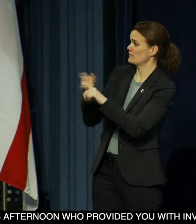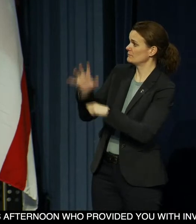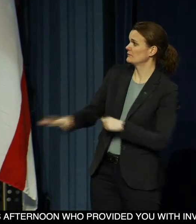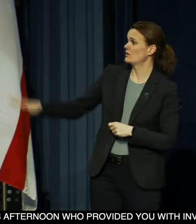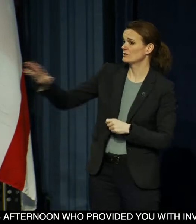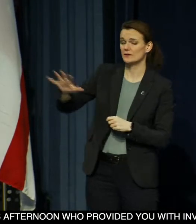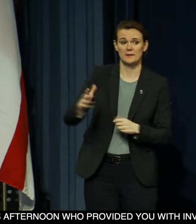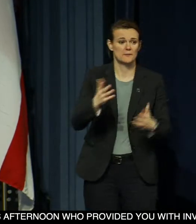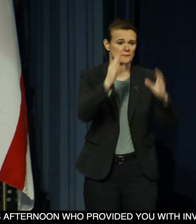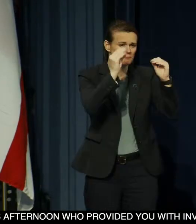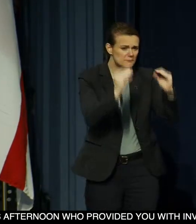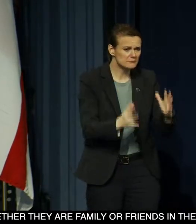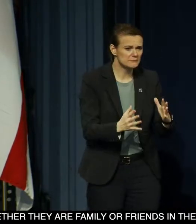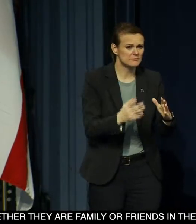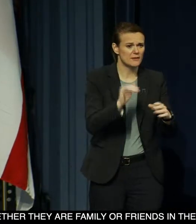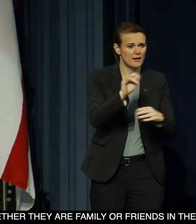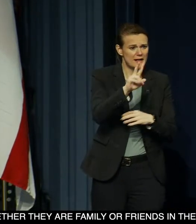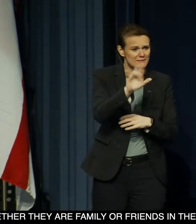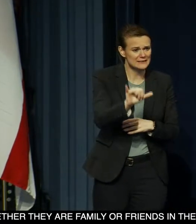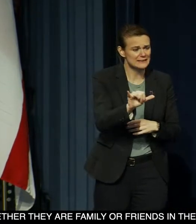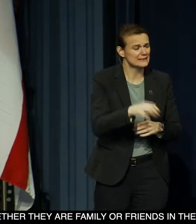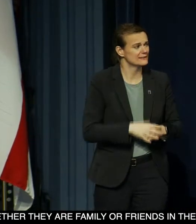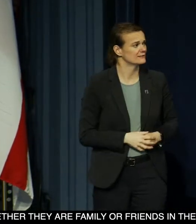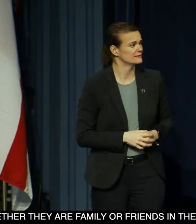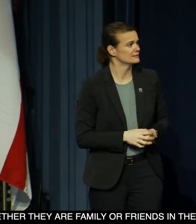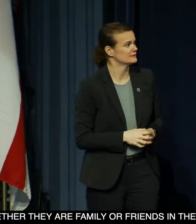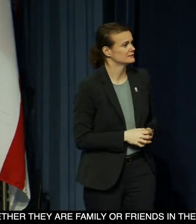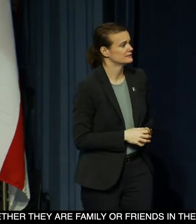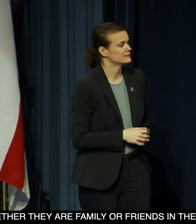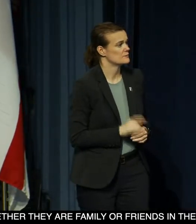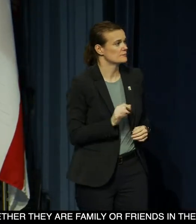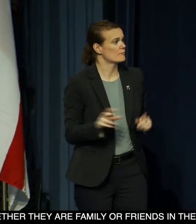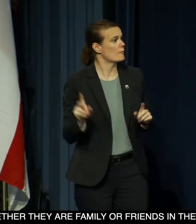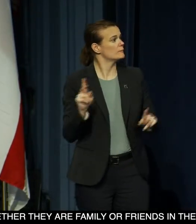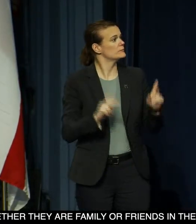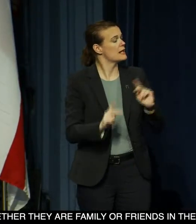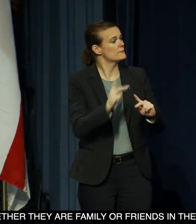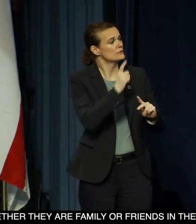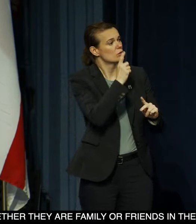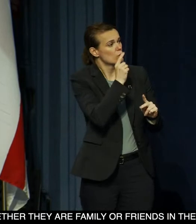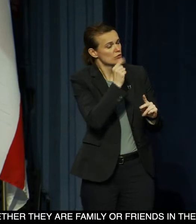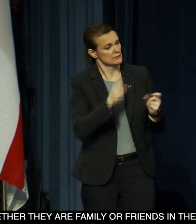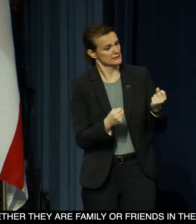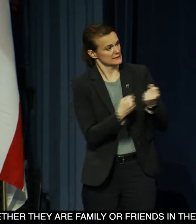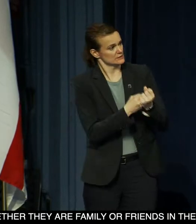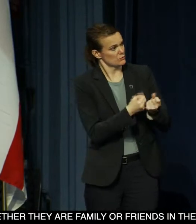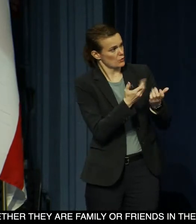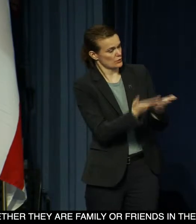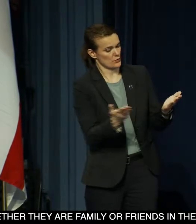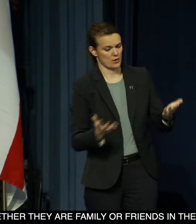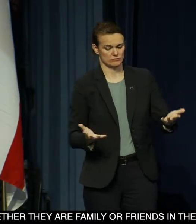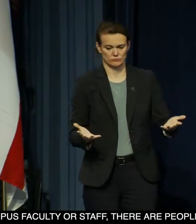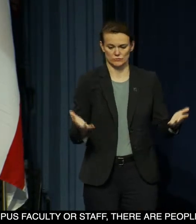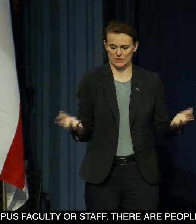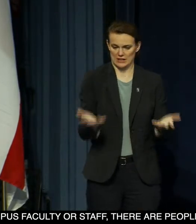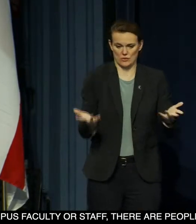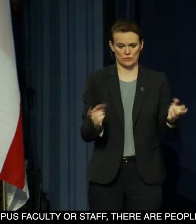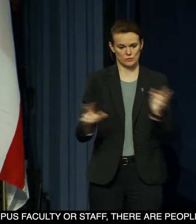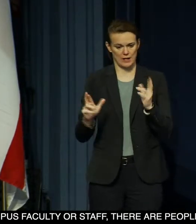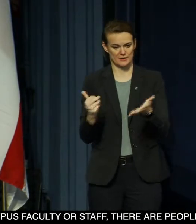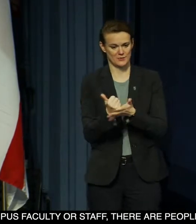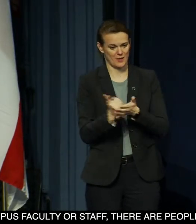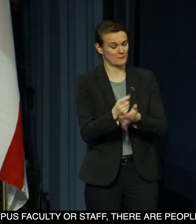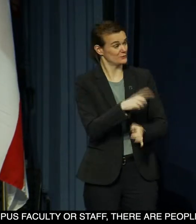Ivany campus faculty or staff, there are people joining us this afternoon who've been present with you and for you during your